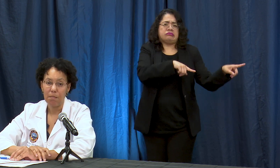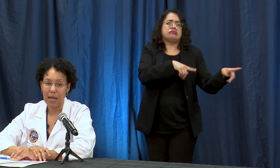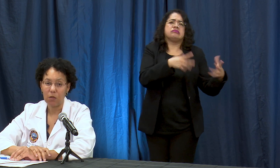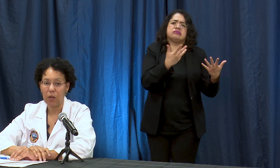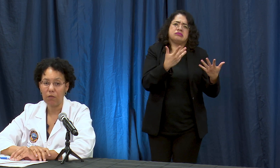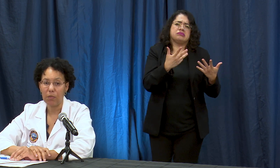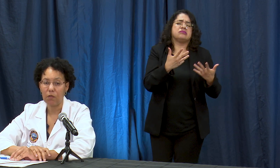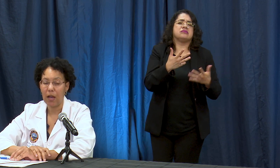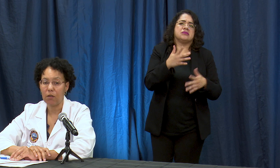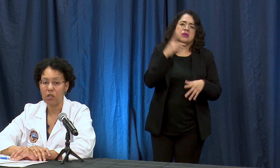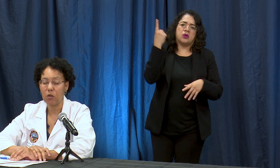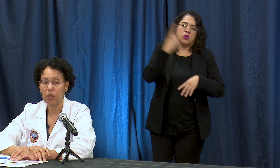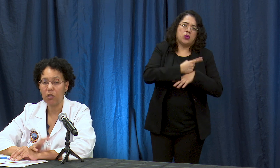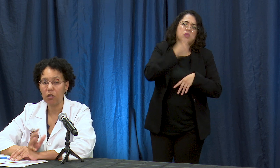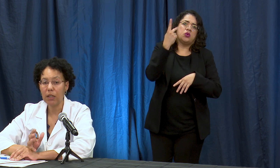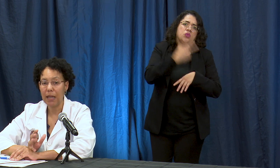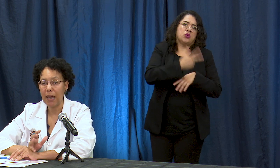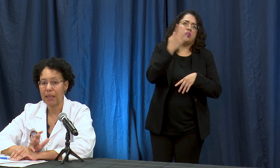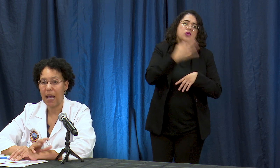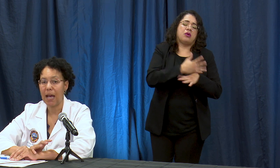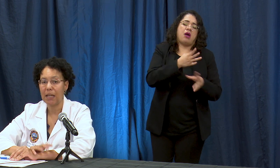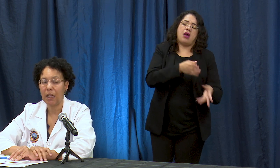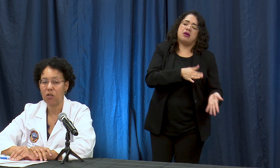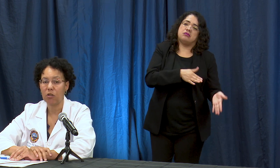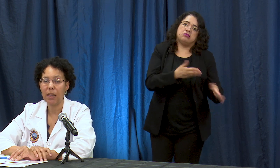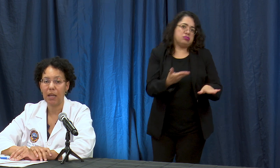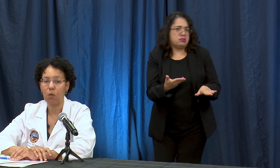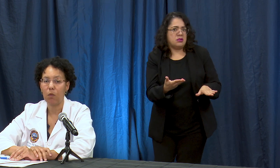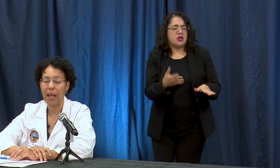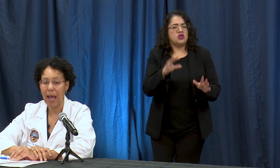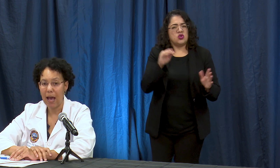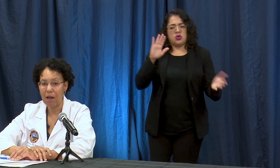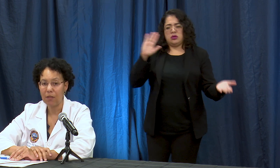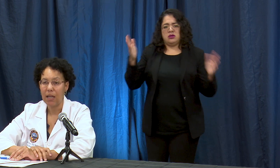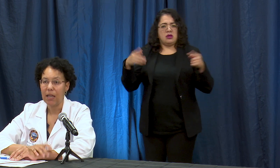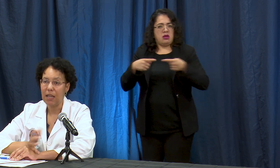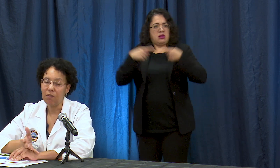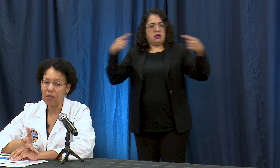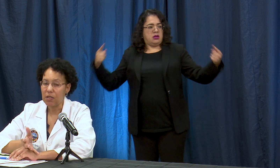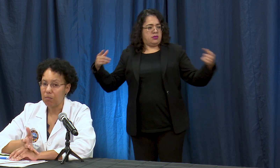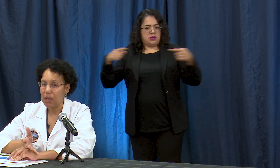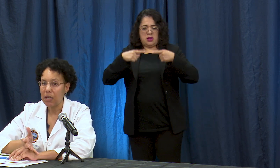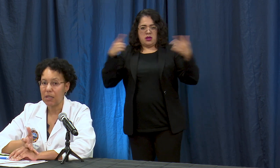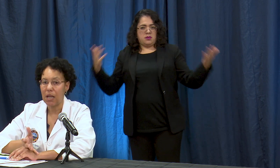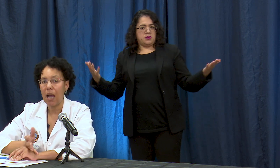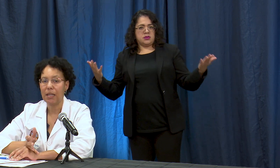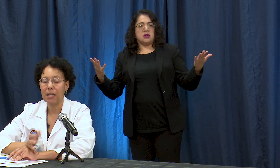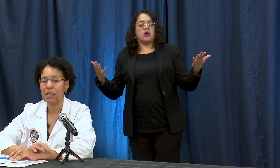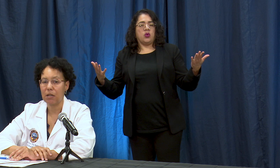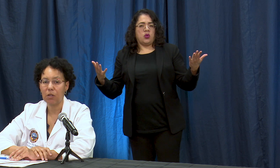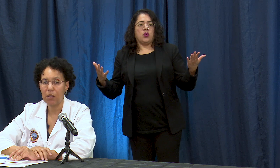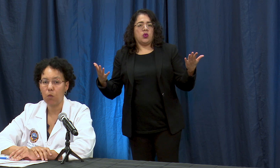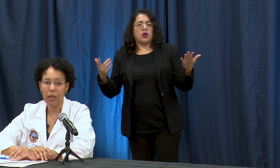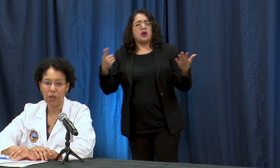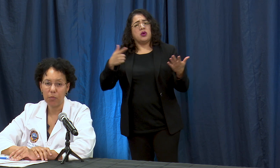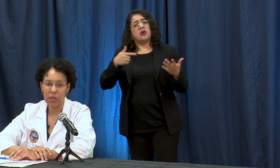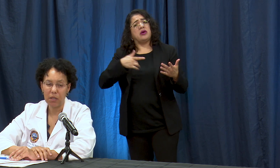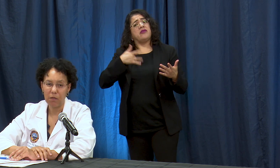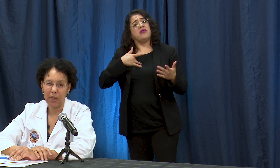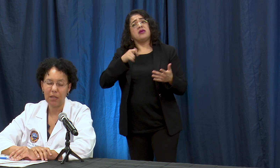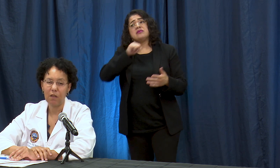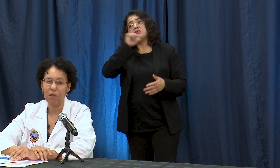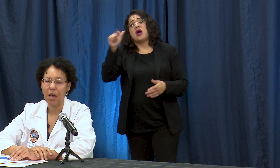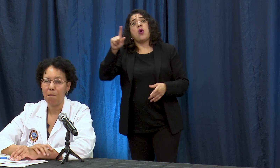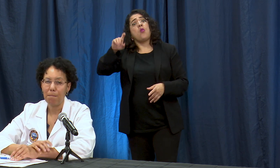can pass away from this virus. So when you're looking at that and you're looking at what we have, even if something is not necessarily